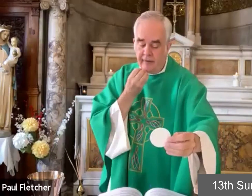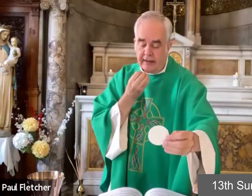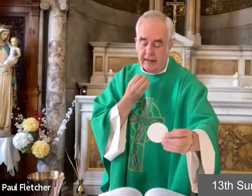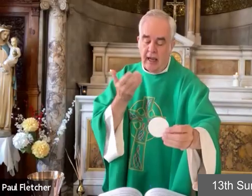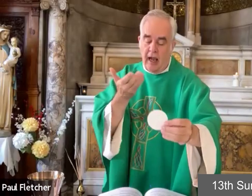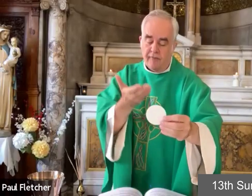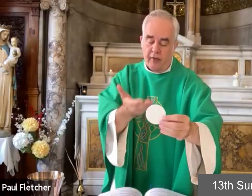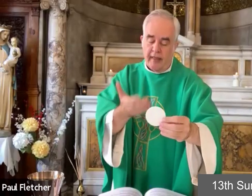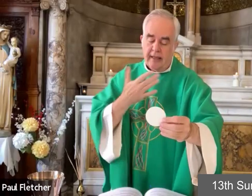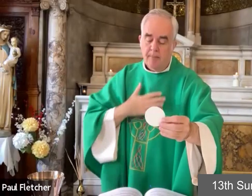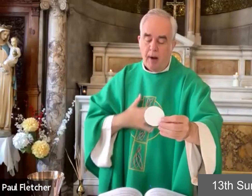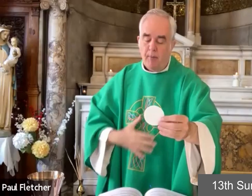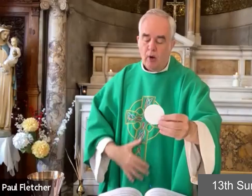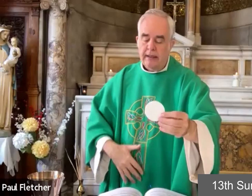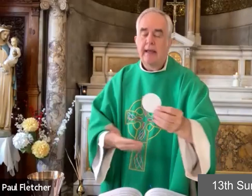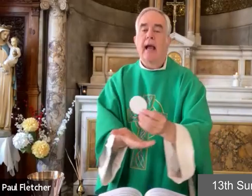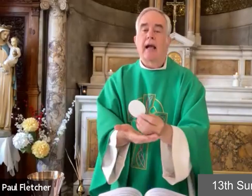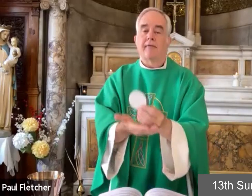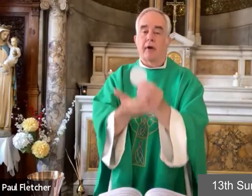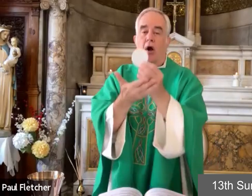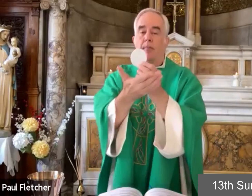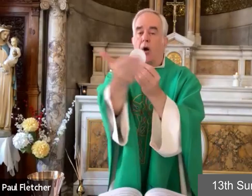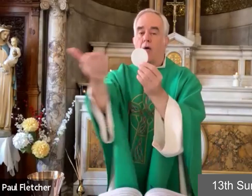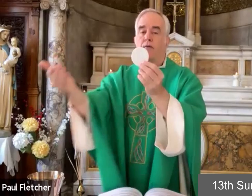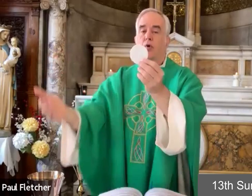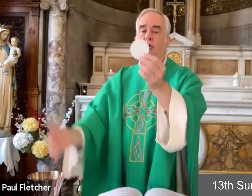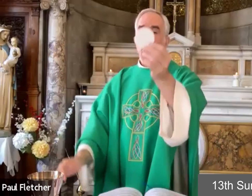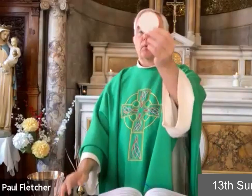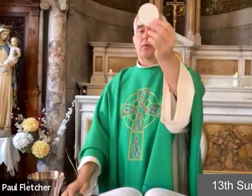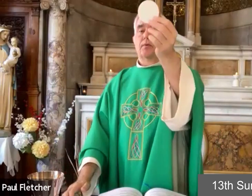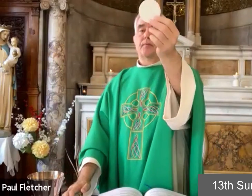it, for this is my body given up for you."